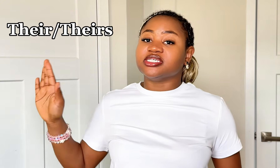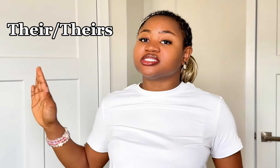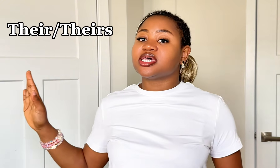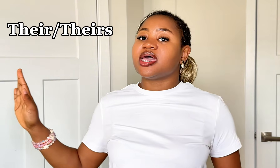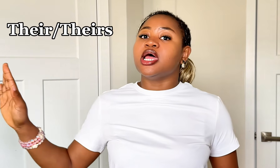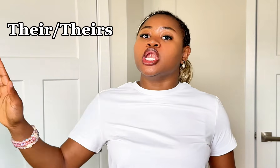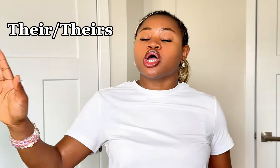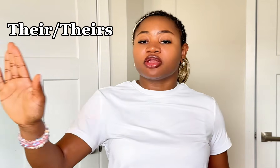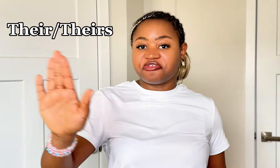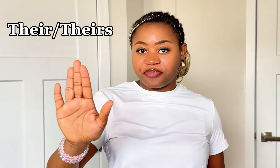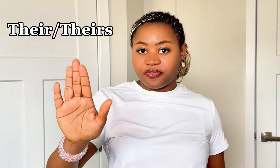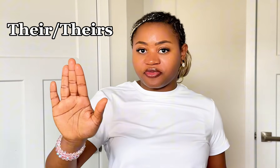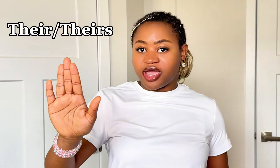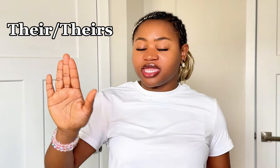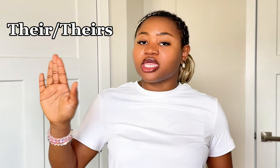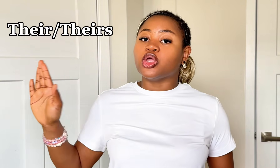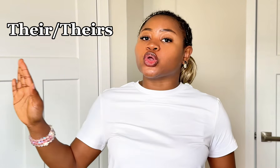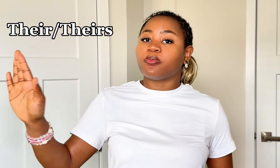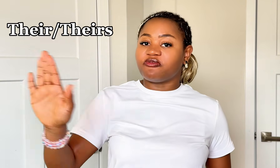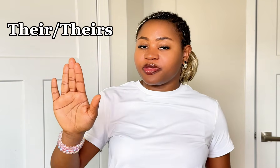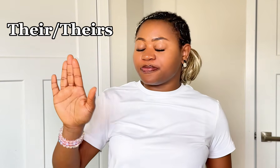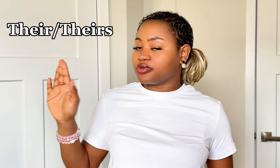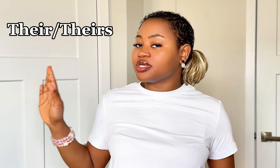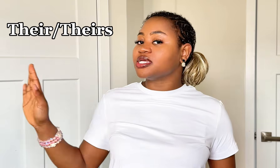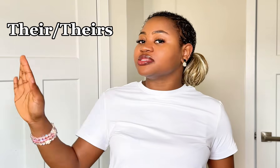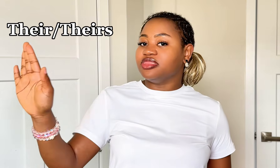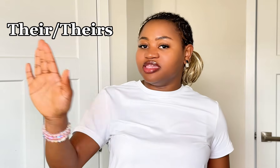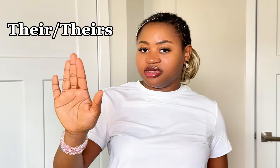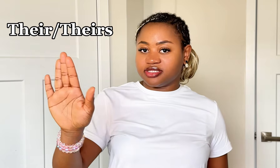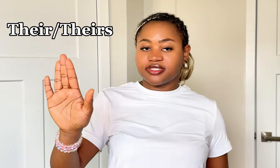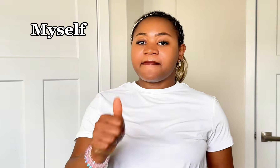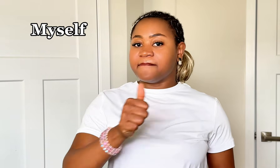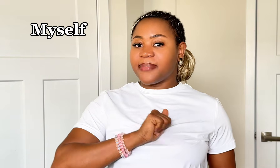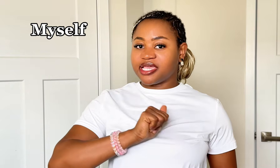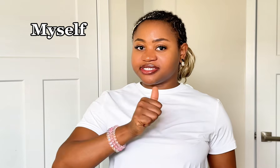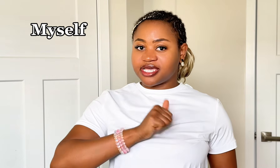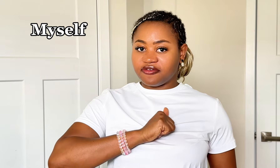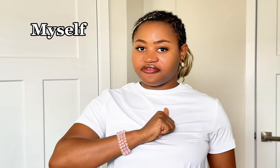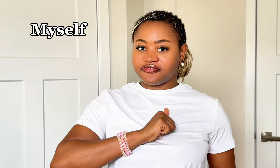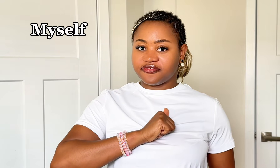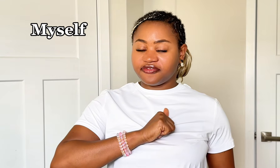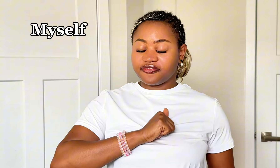is a lot of people, right? A group of people. Theirs. Myself.